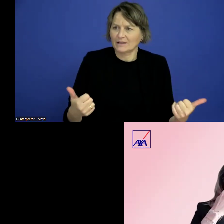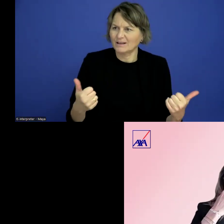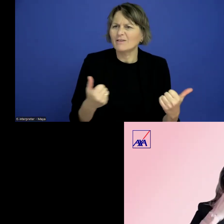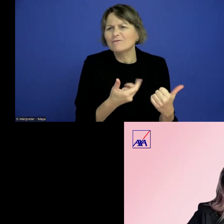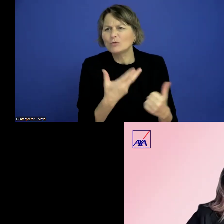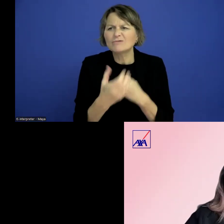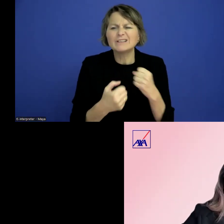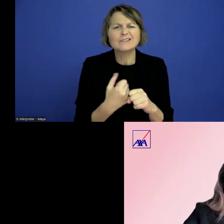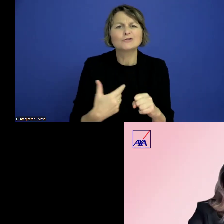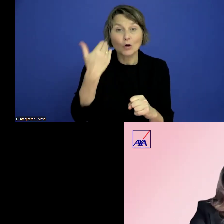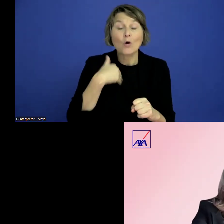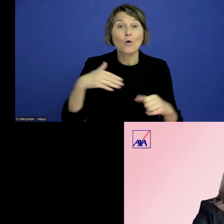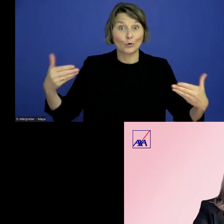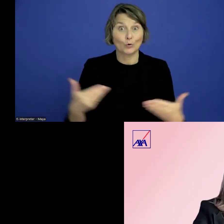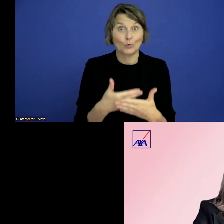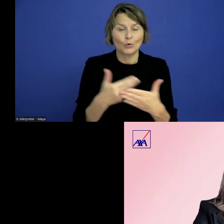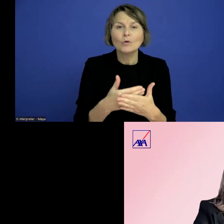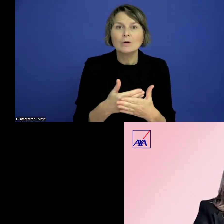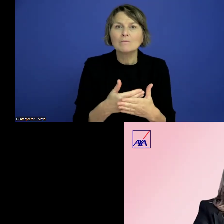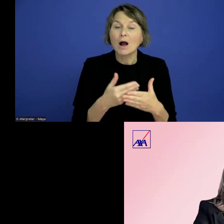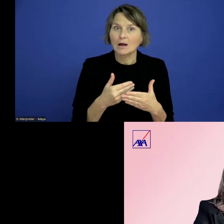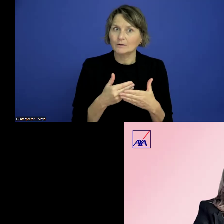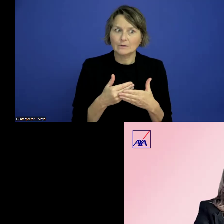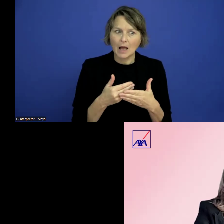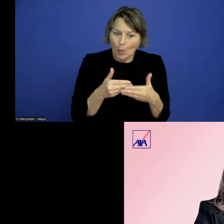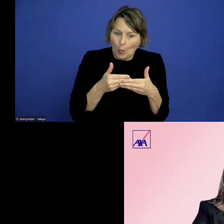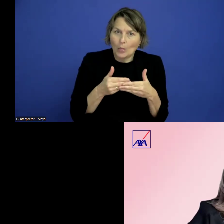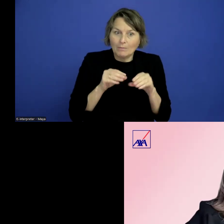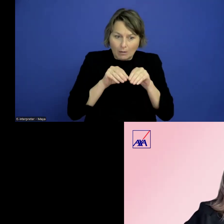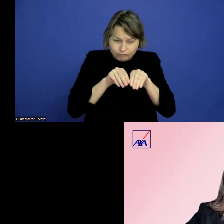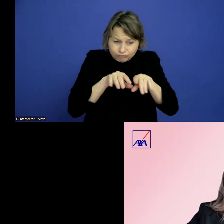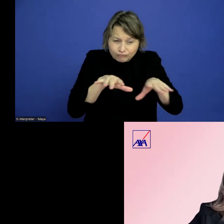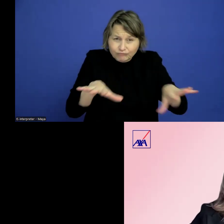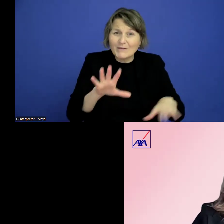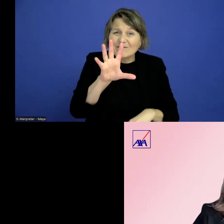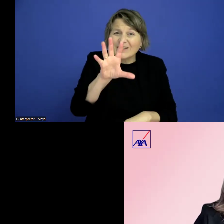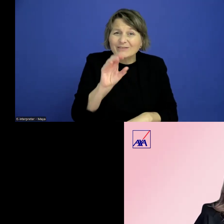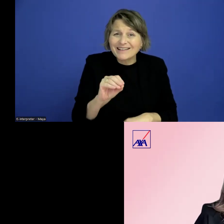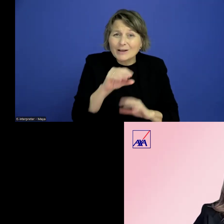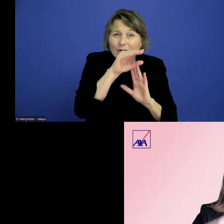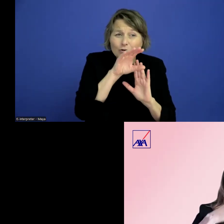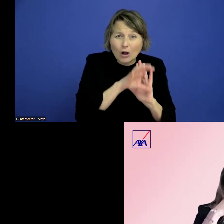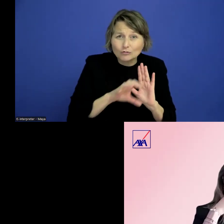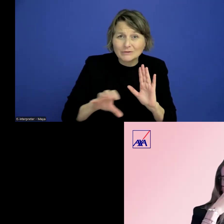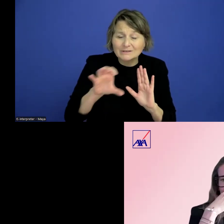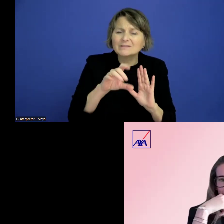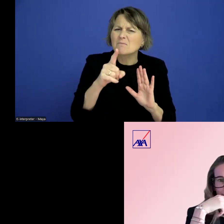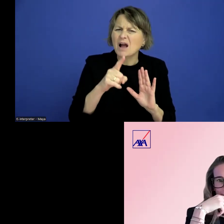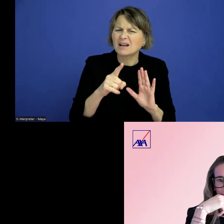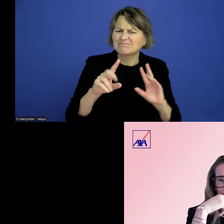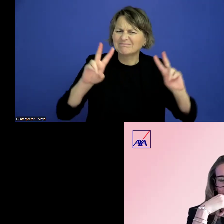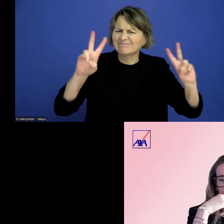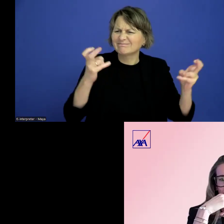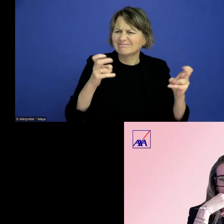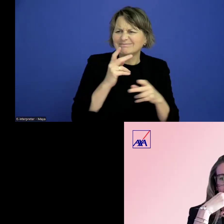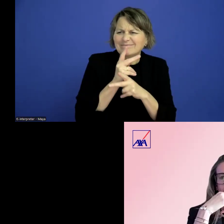out in over 50 countries. So what is this program's care component about? And what does it mean specifically for employees